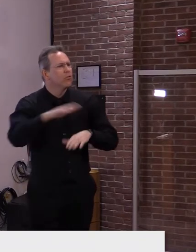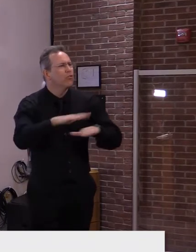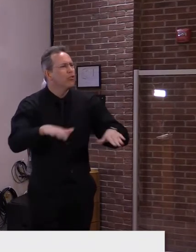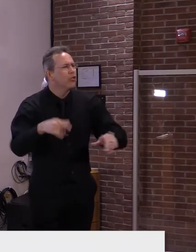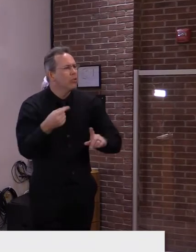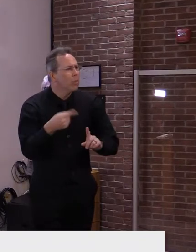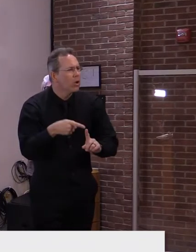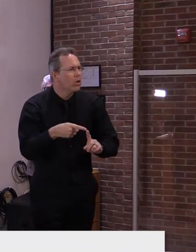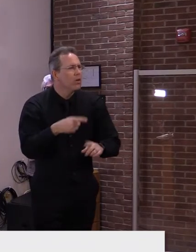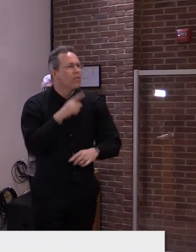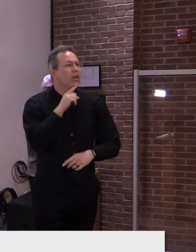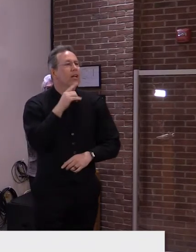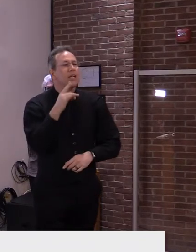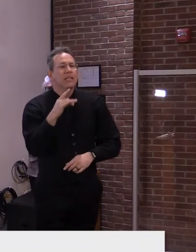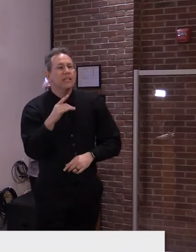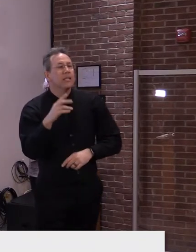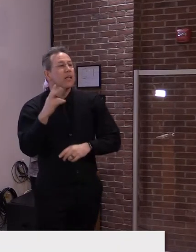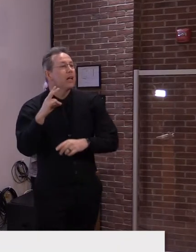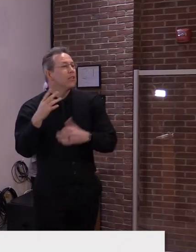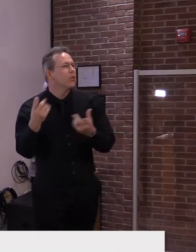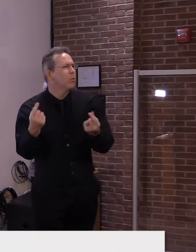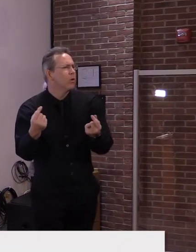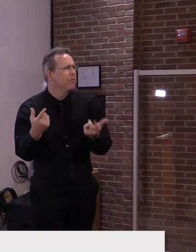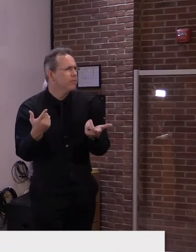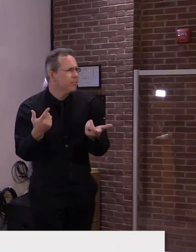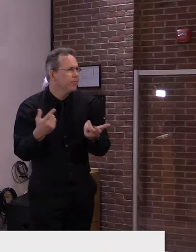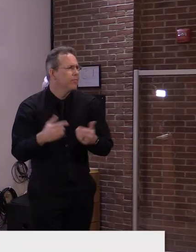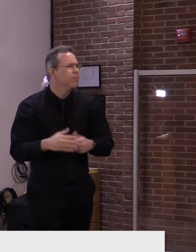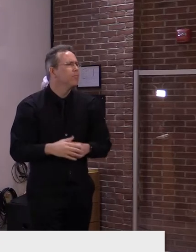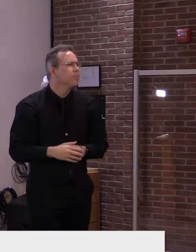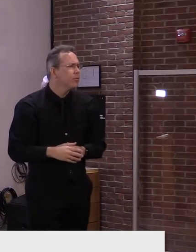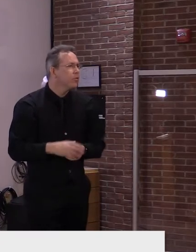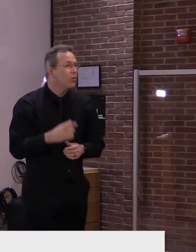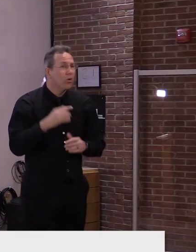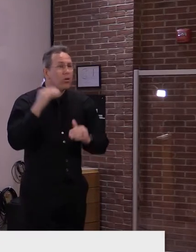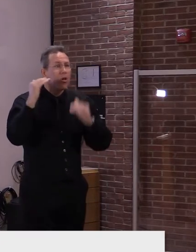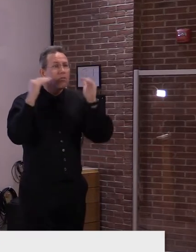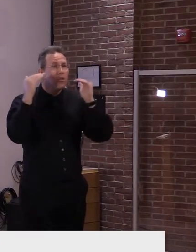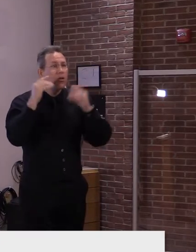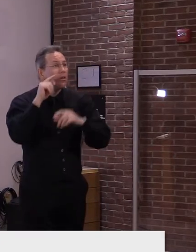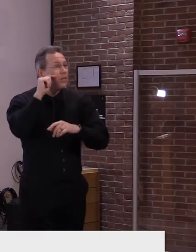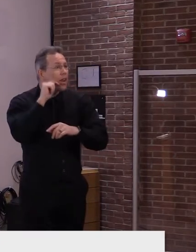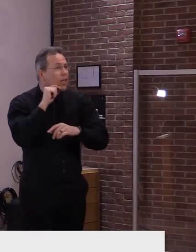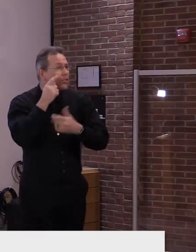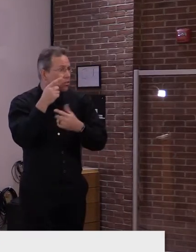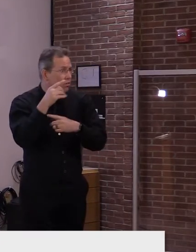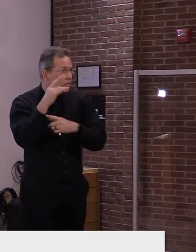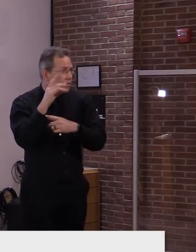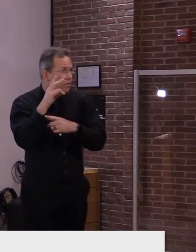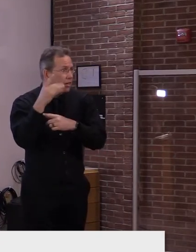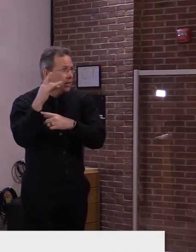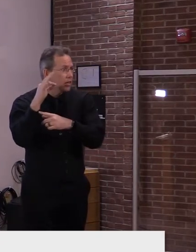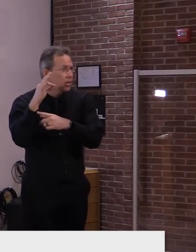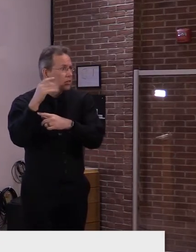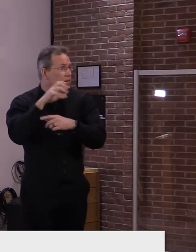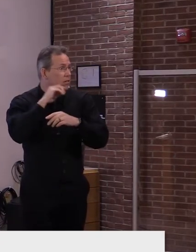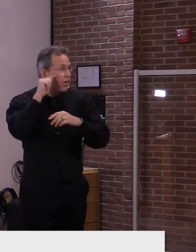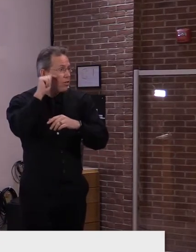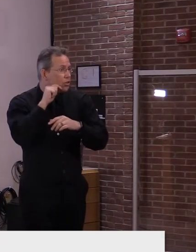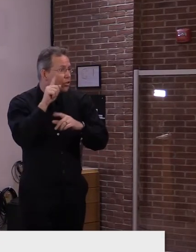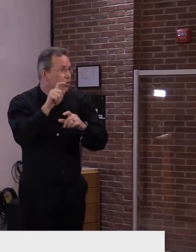age range, higher teens. But I'm going to have to, I'm using my memory